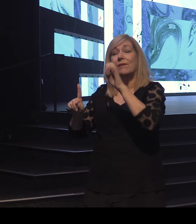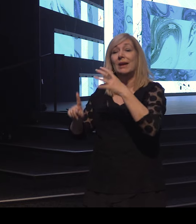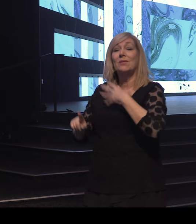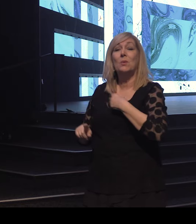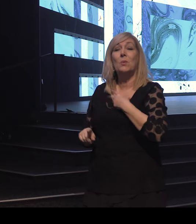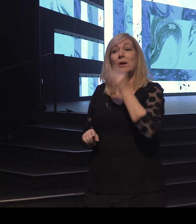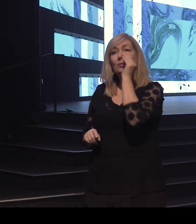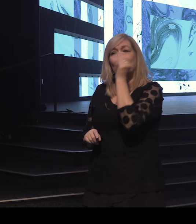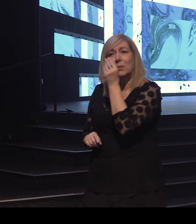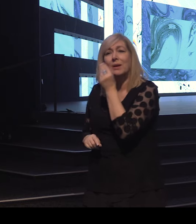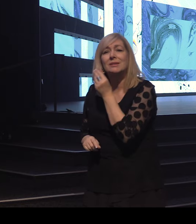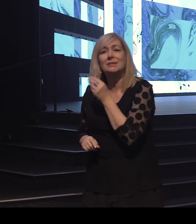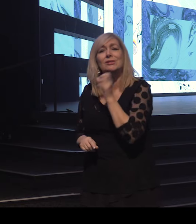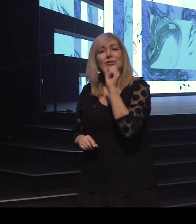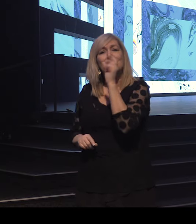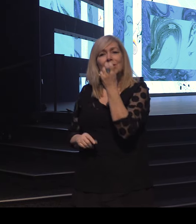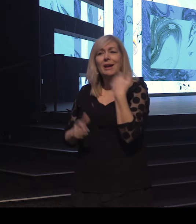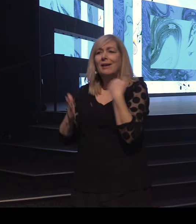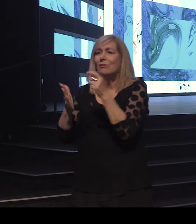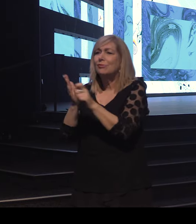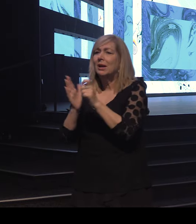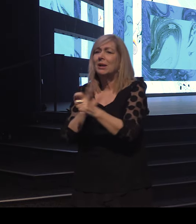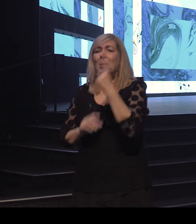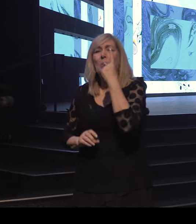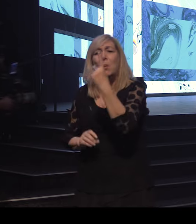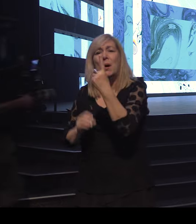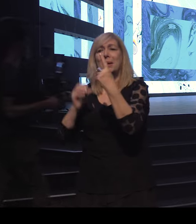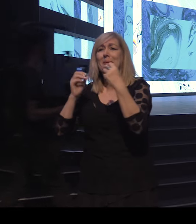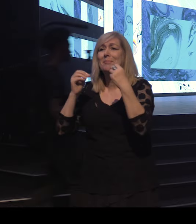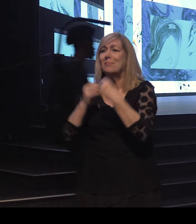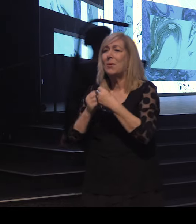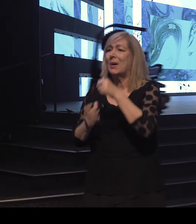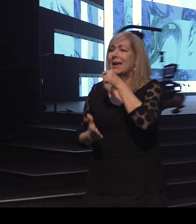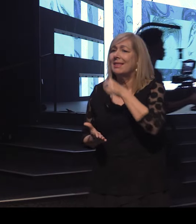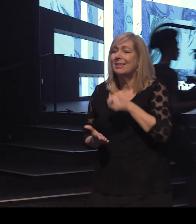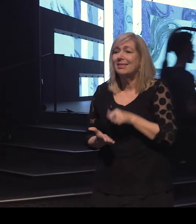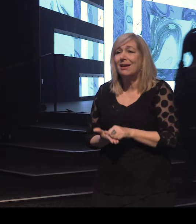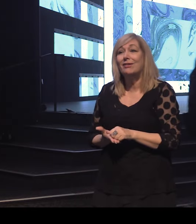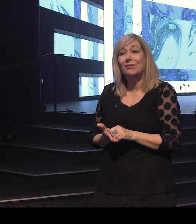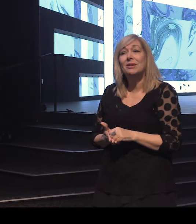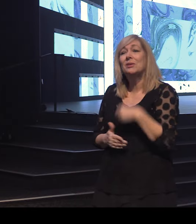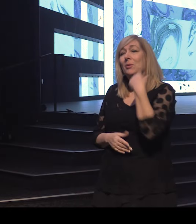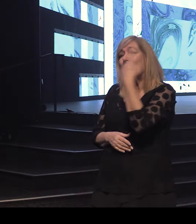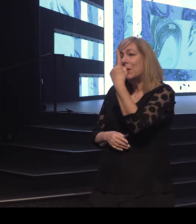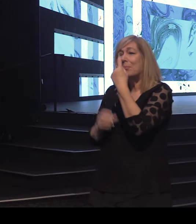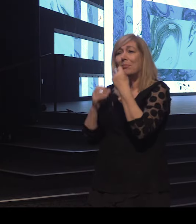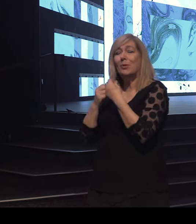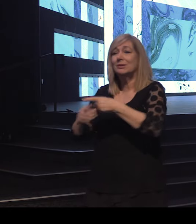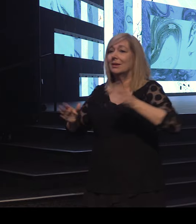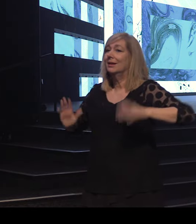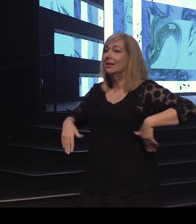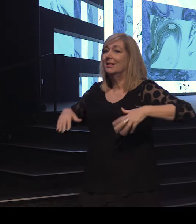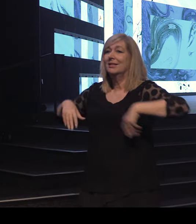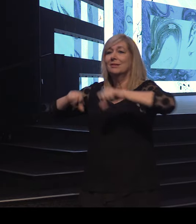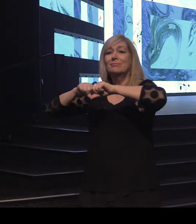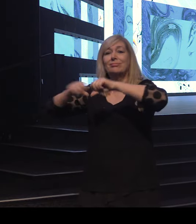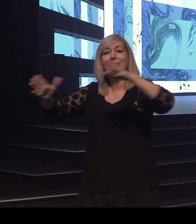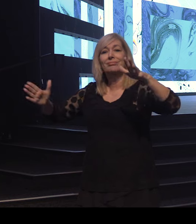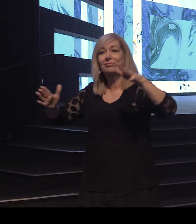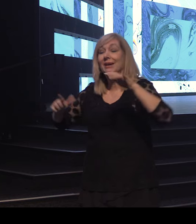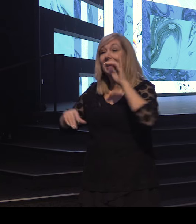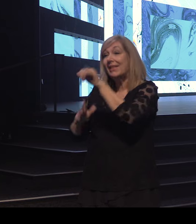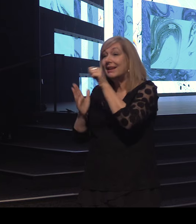turned out they had actually written one more letter, one that they never had the chance to distribute. This letter was smuggled